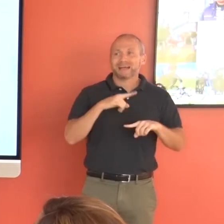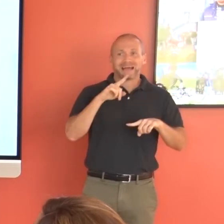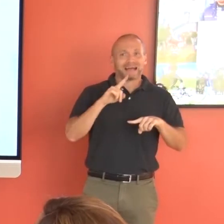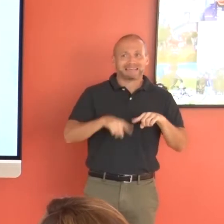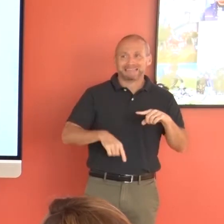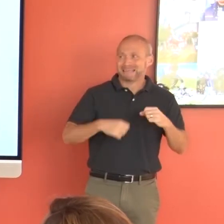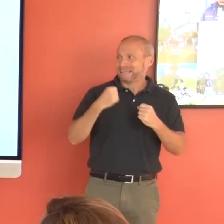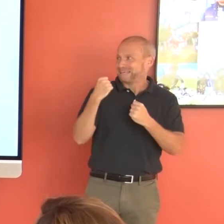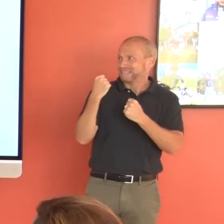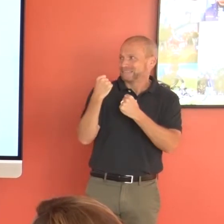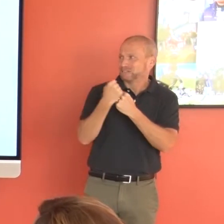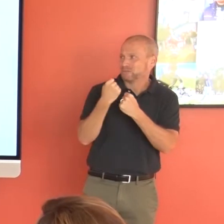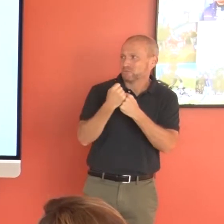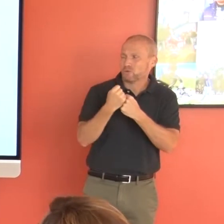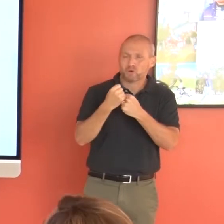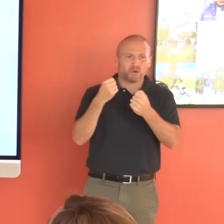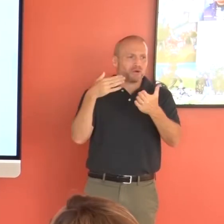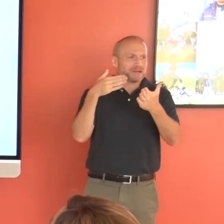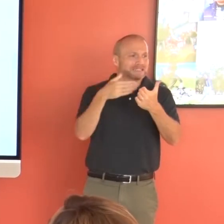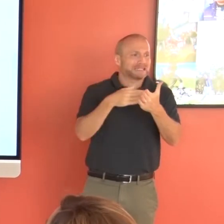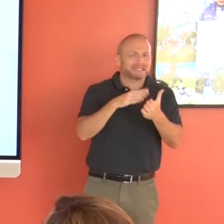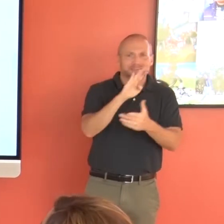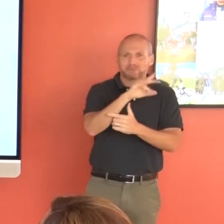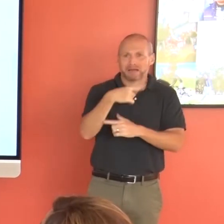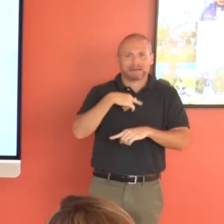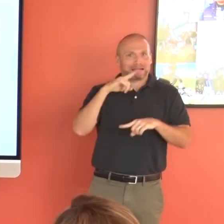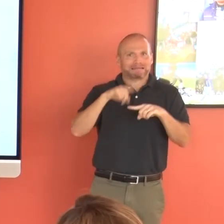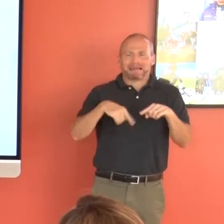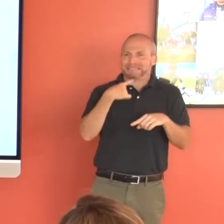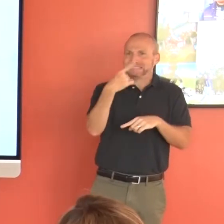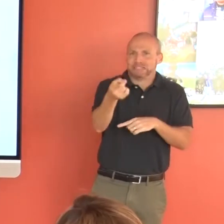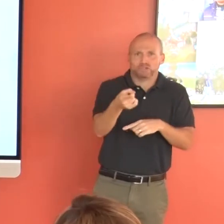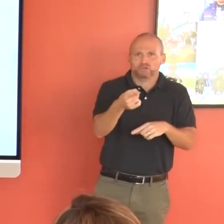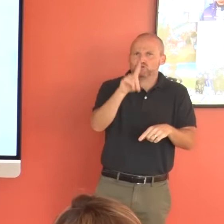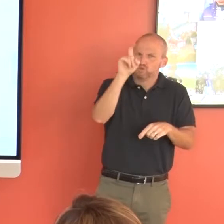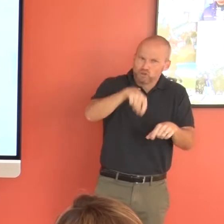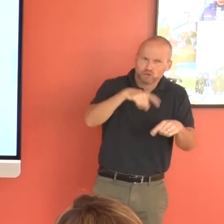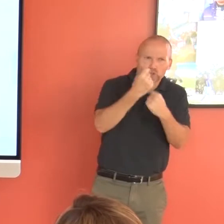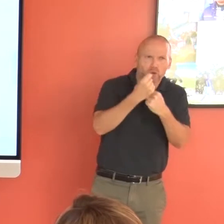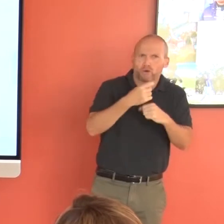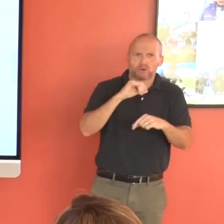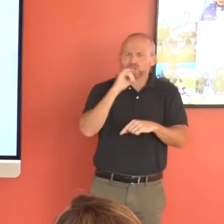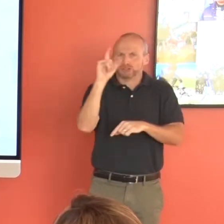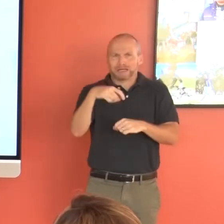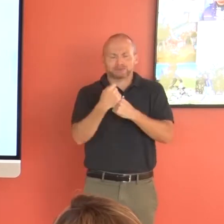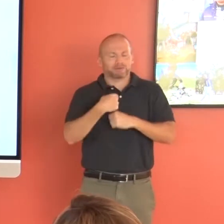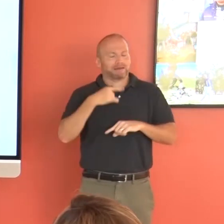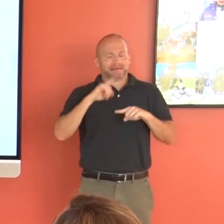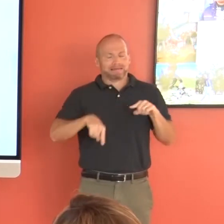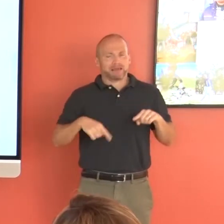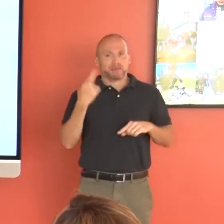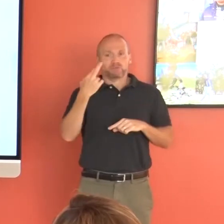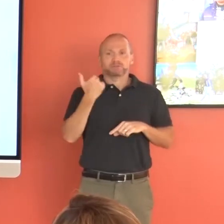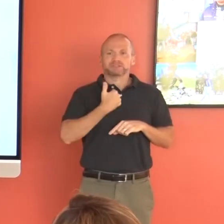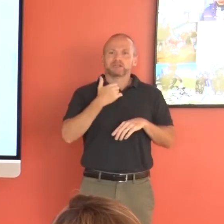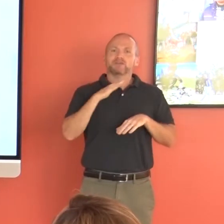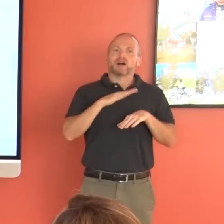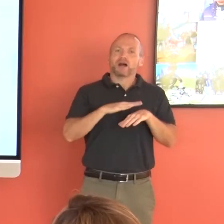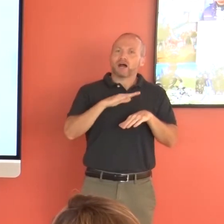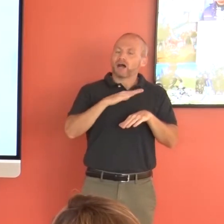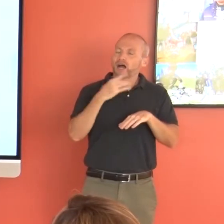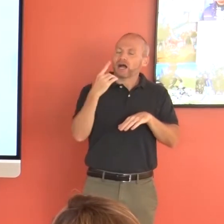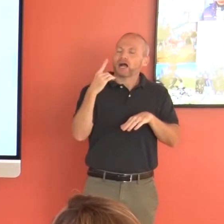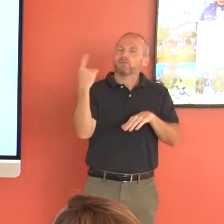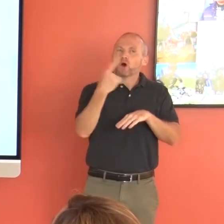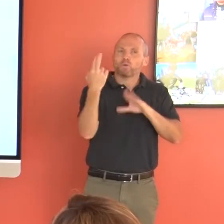for or against the bond issue at any time, because I'm considered on the payroll all the time.